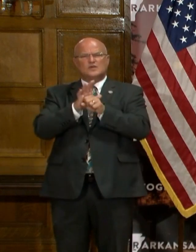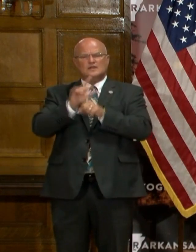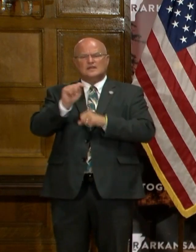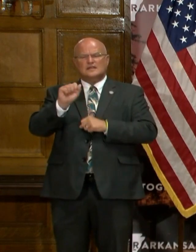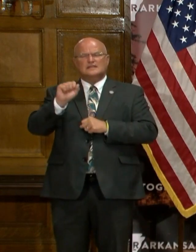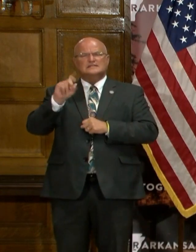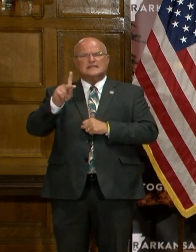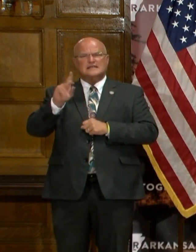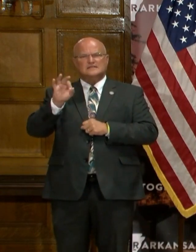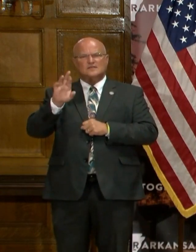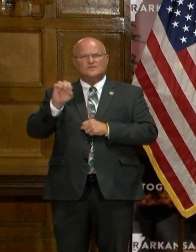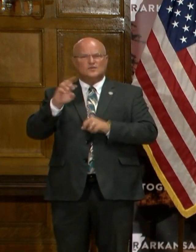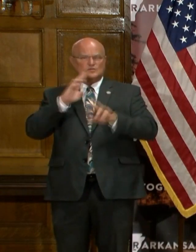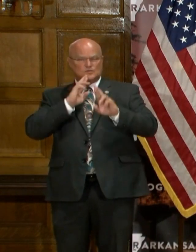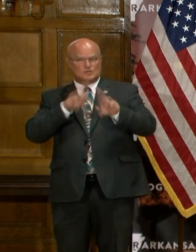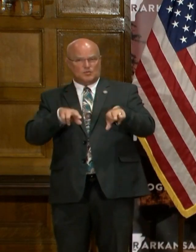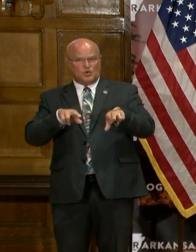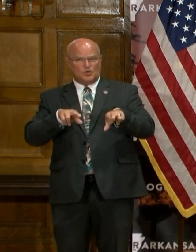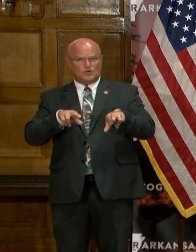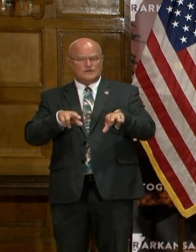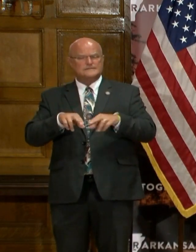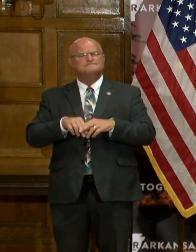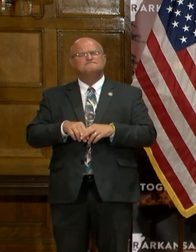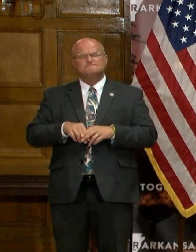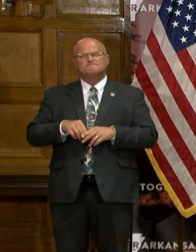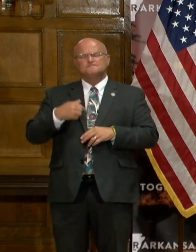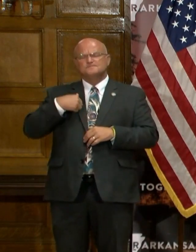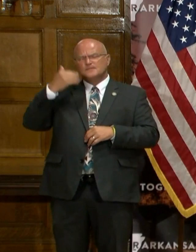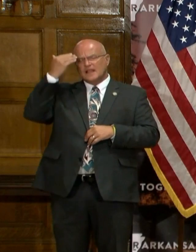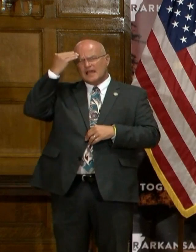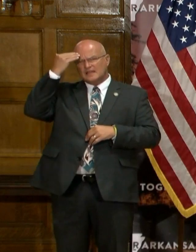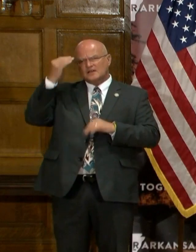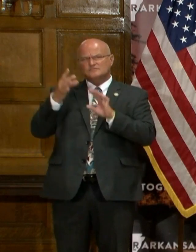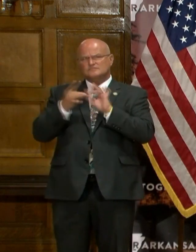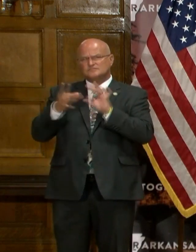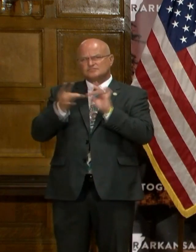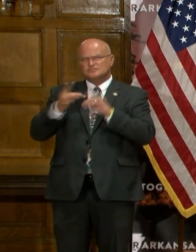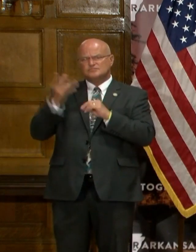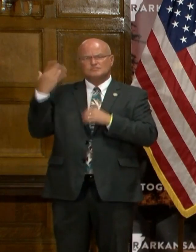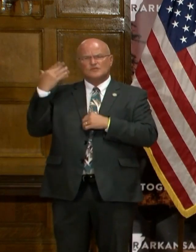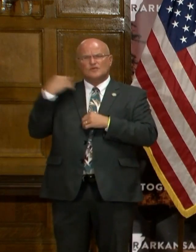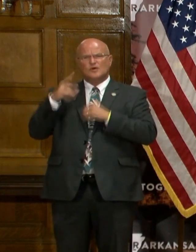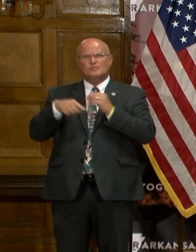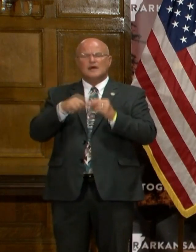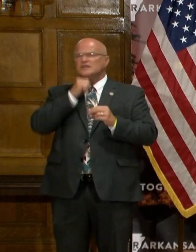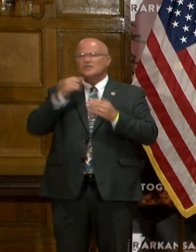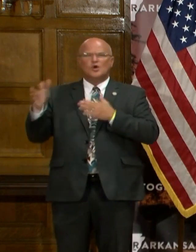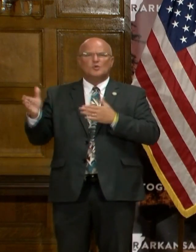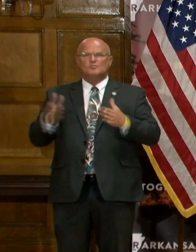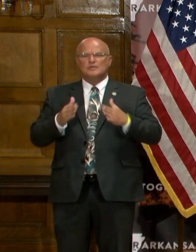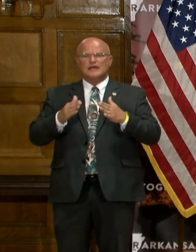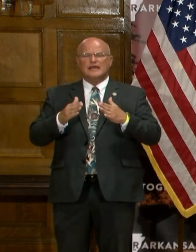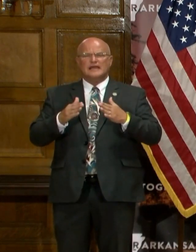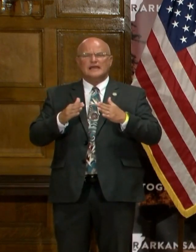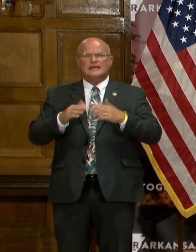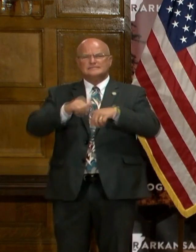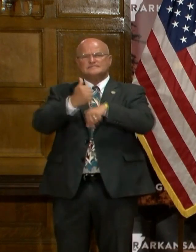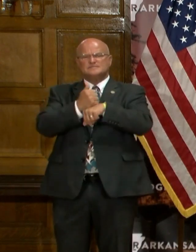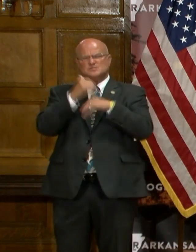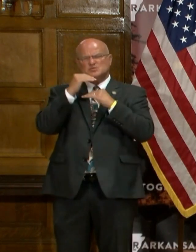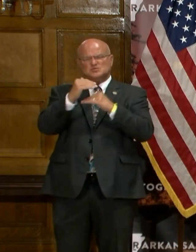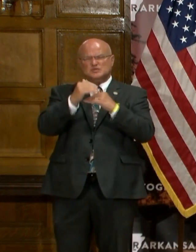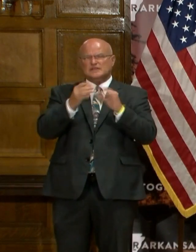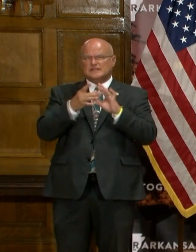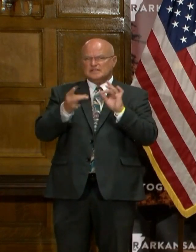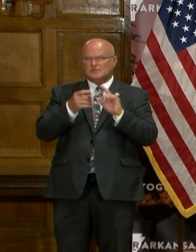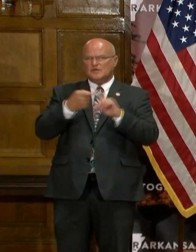Force report. Wanted to see, I know you've talked before about how you don't plan on implementing the restrictions they've talked